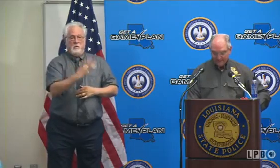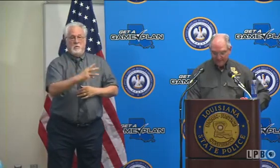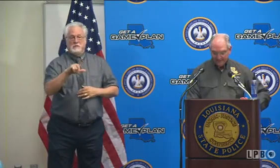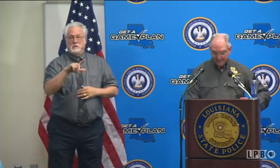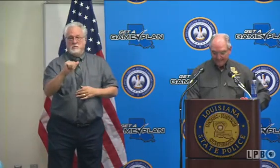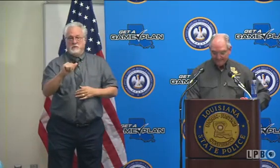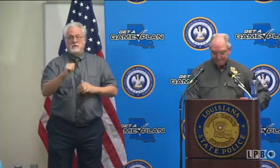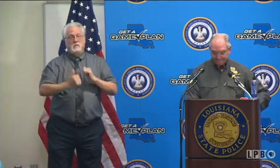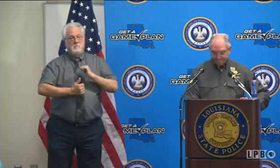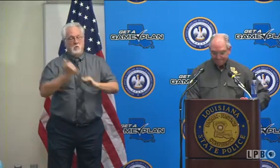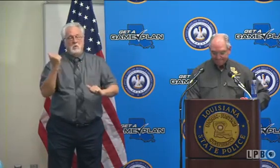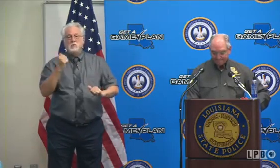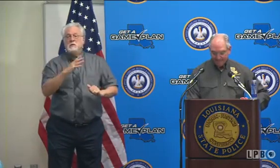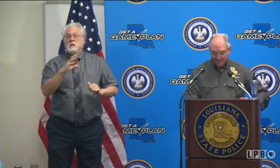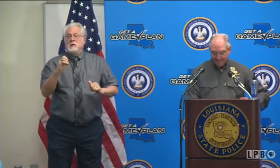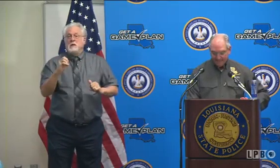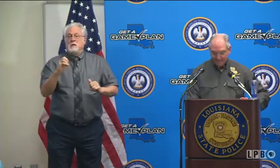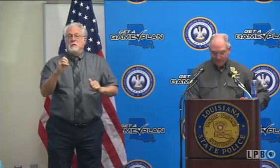Louisiana,